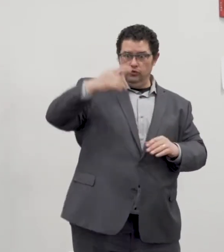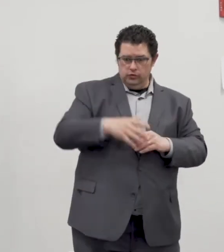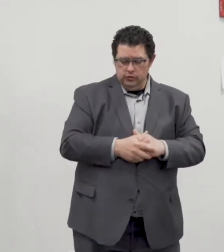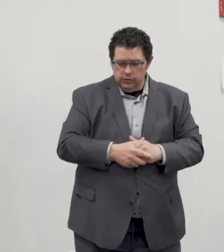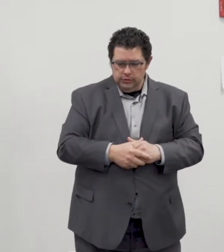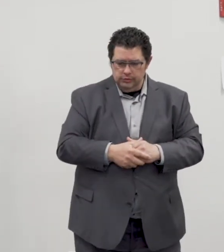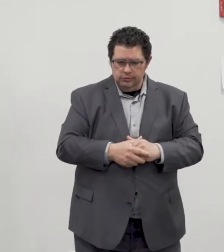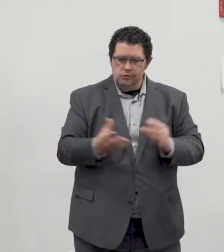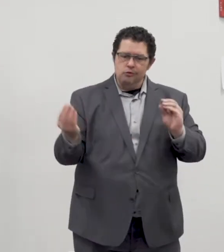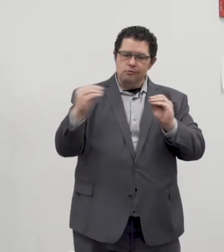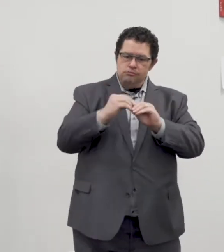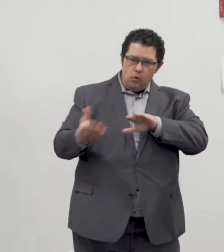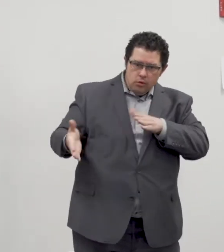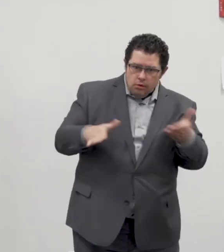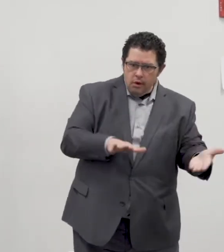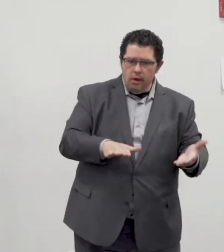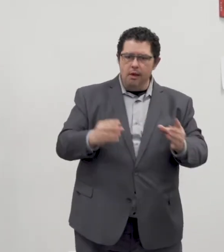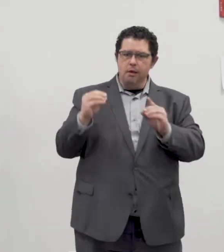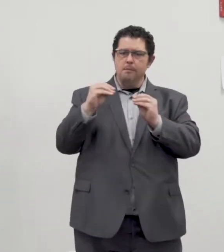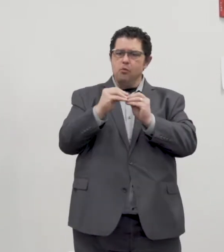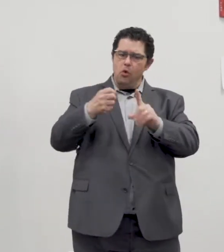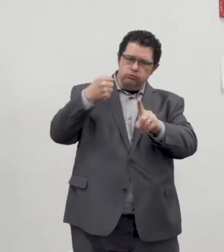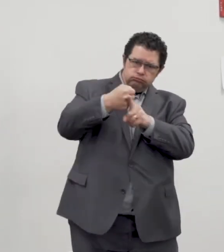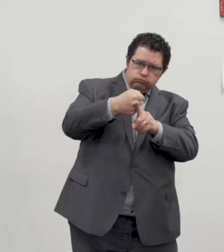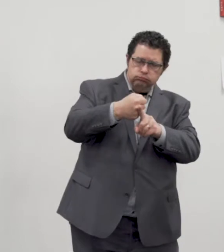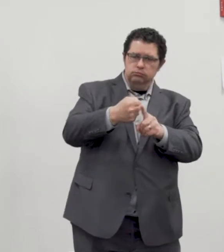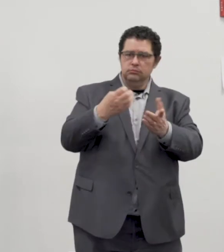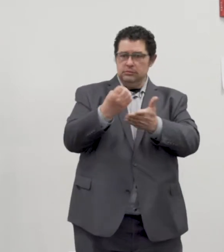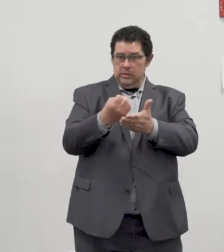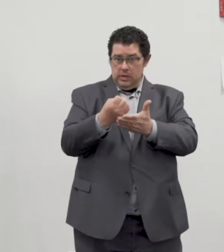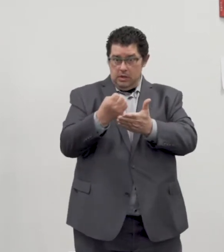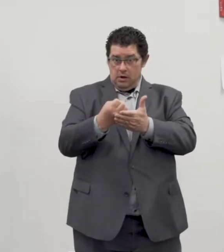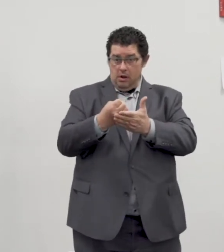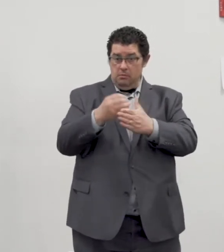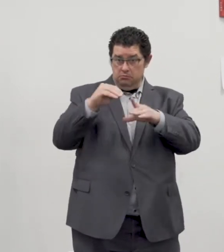more devastating economic impact than what we're already experiencing.